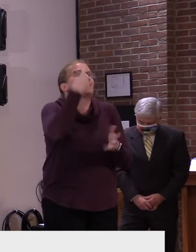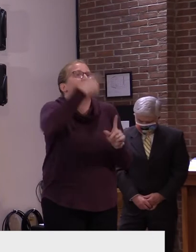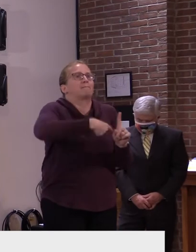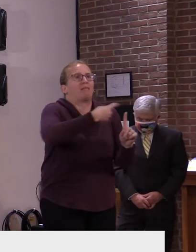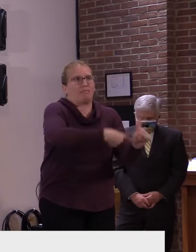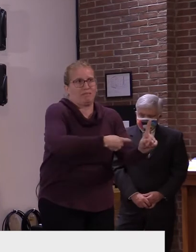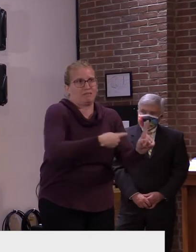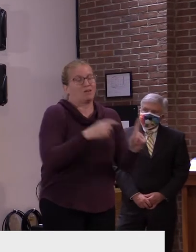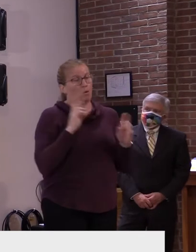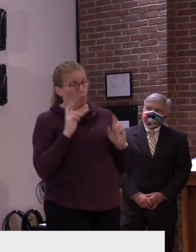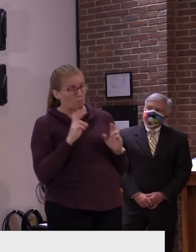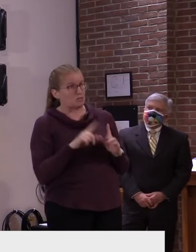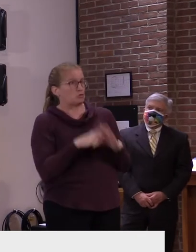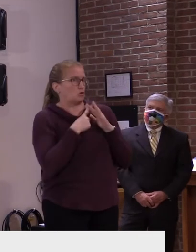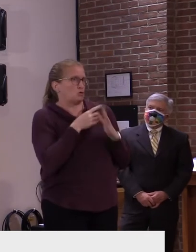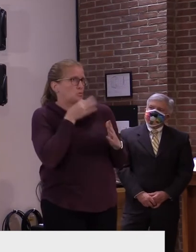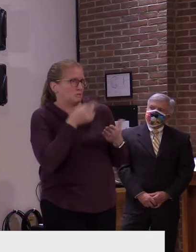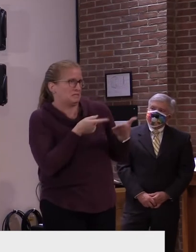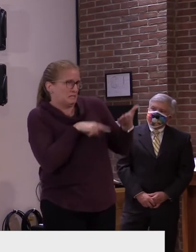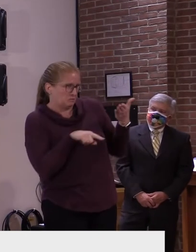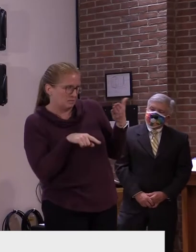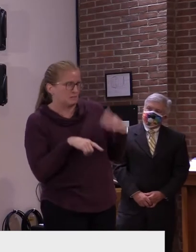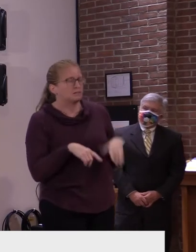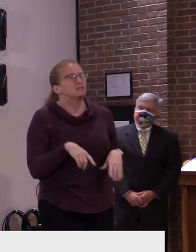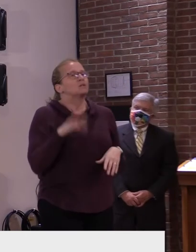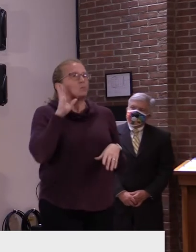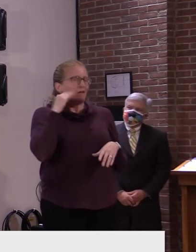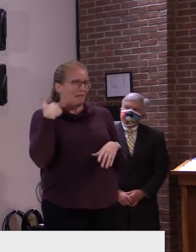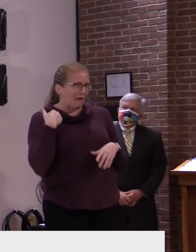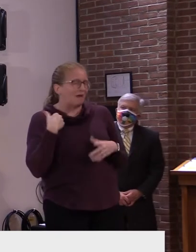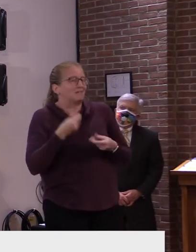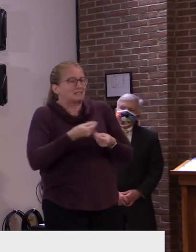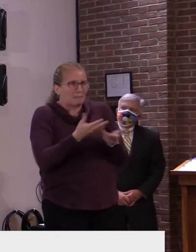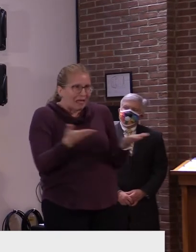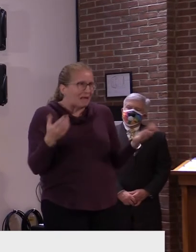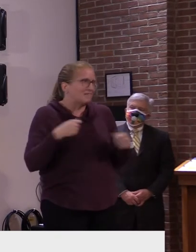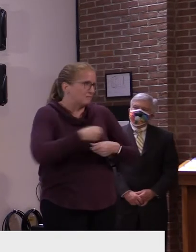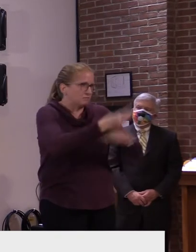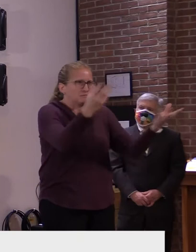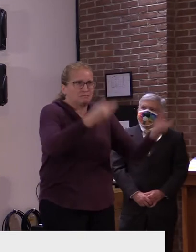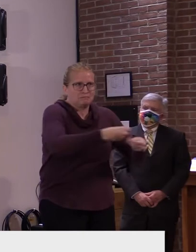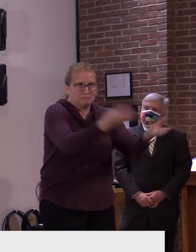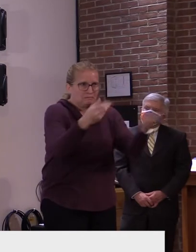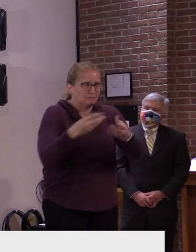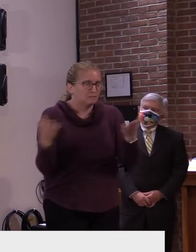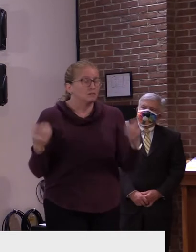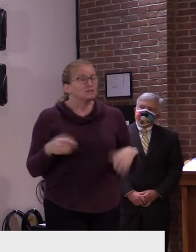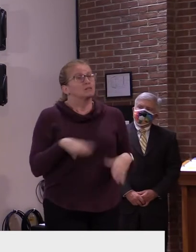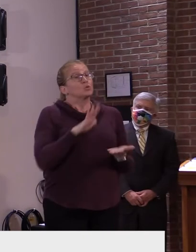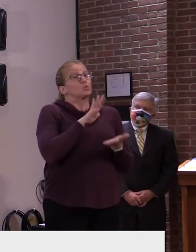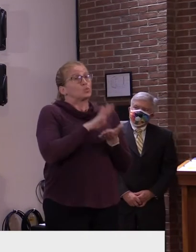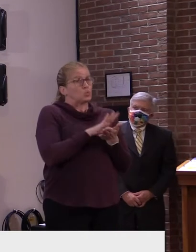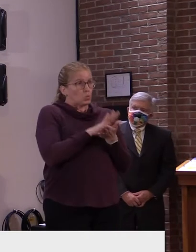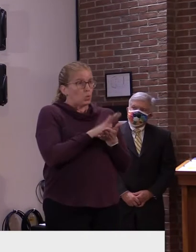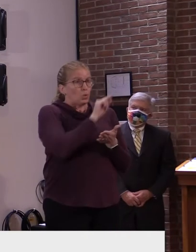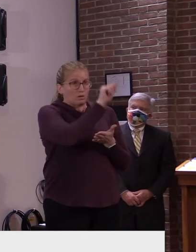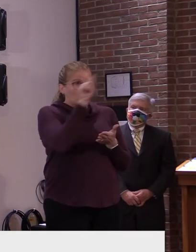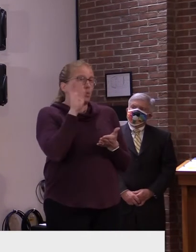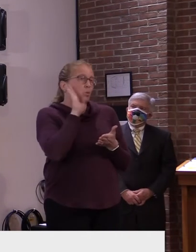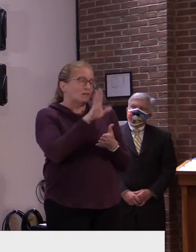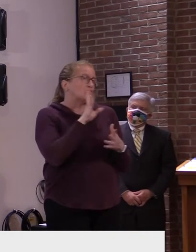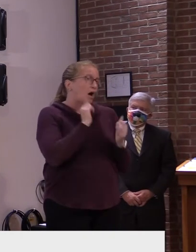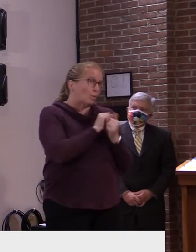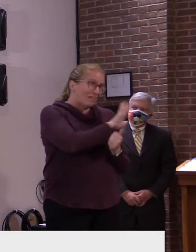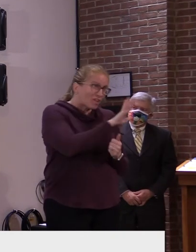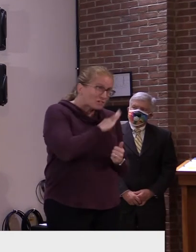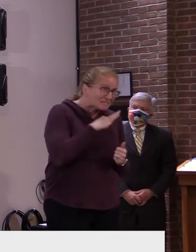assistance supplies and laboratory analysis school districts will communicate with staff will create teams to